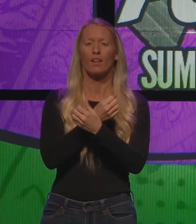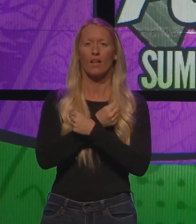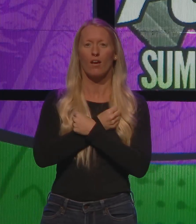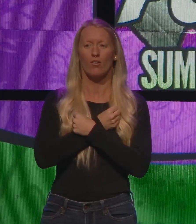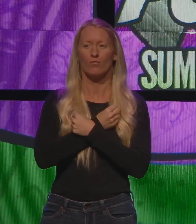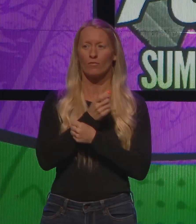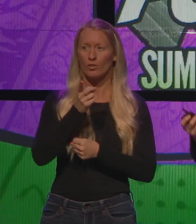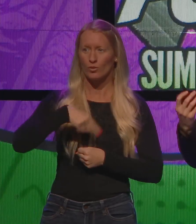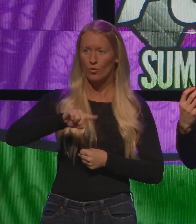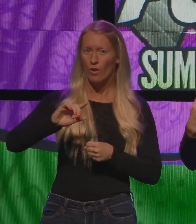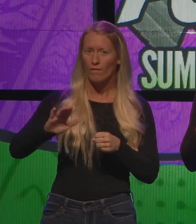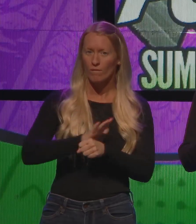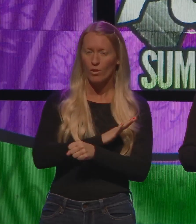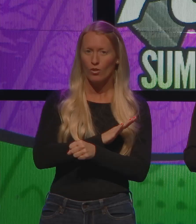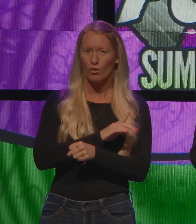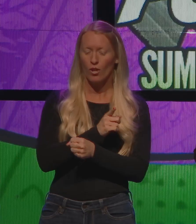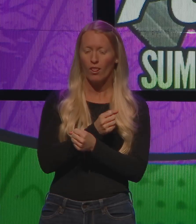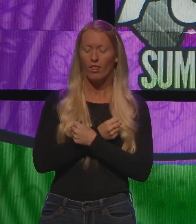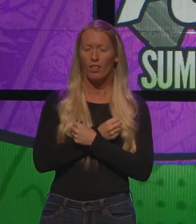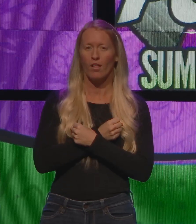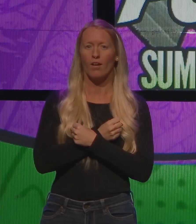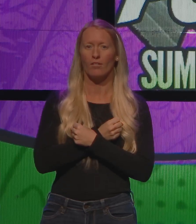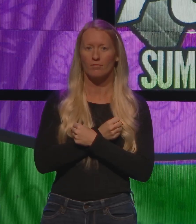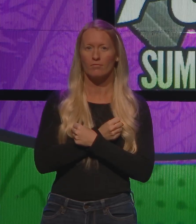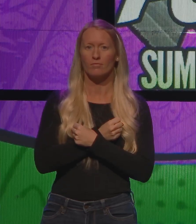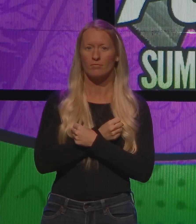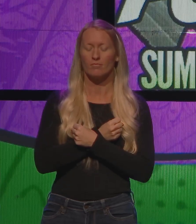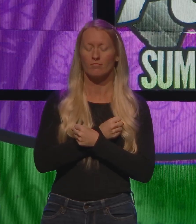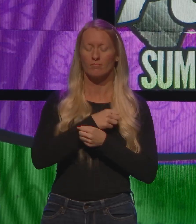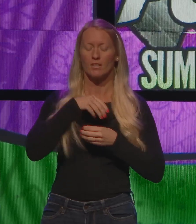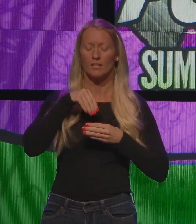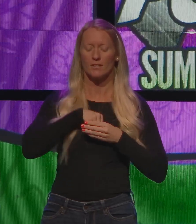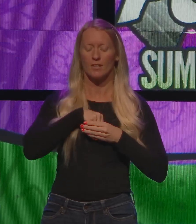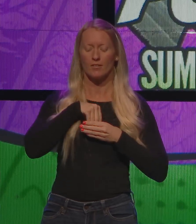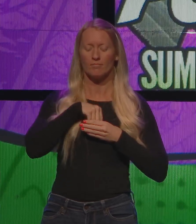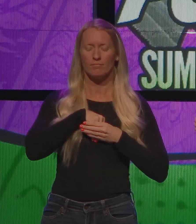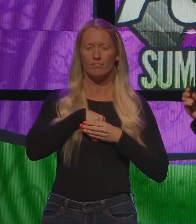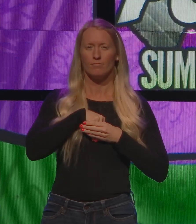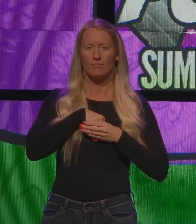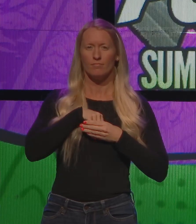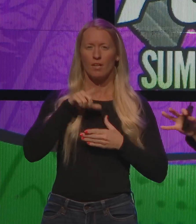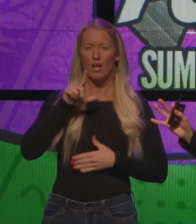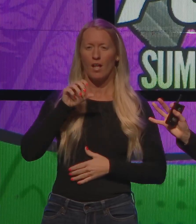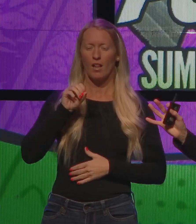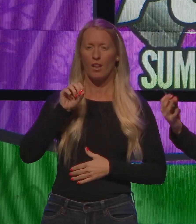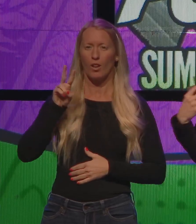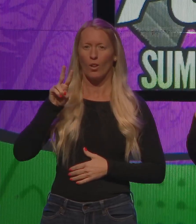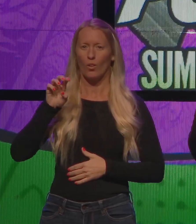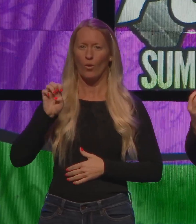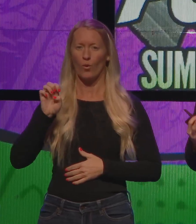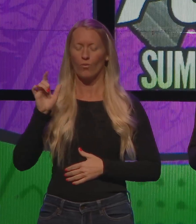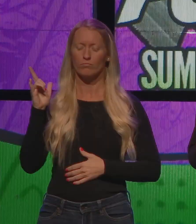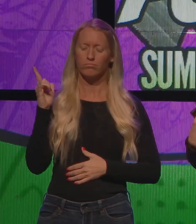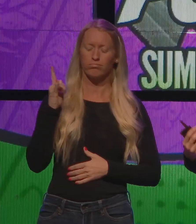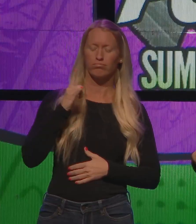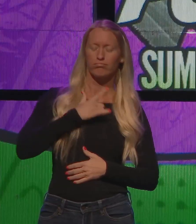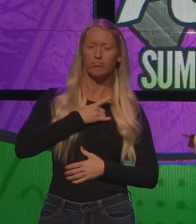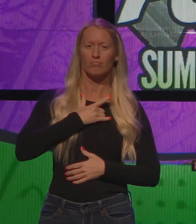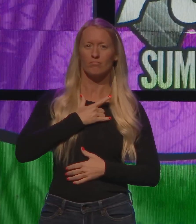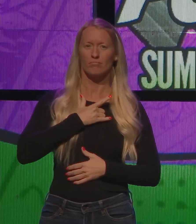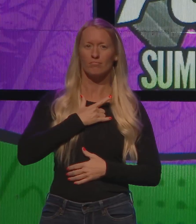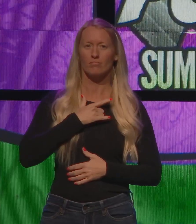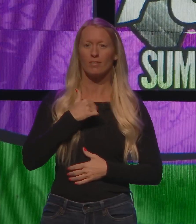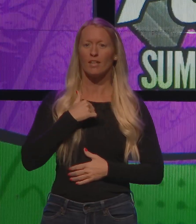love. And I want us to just take a minute with that, because I think it's really easy to rush through this. I know even for myself, as I